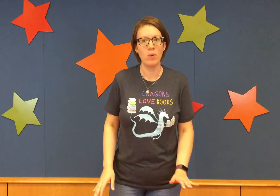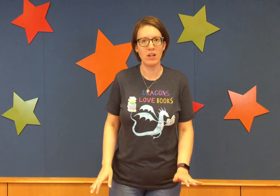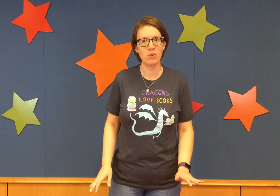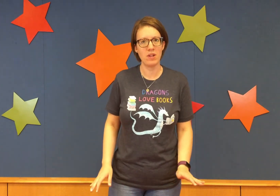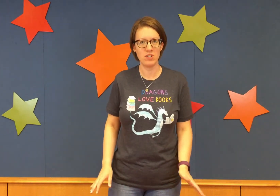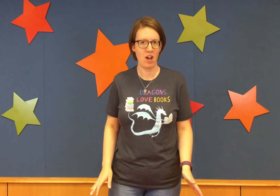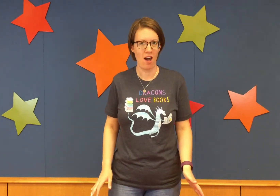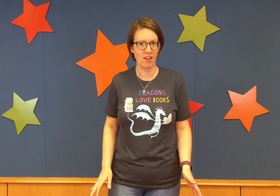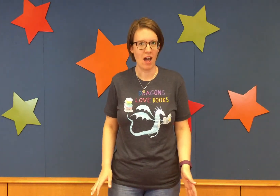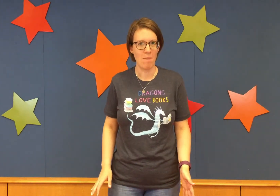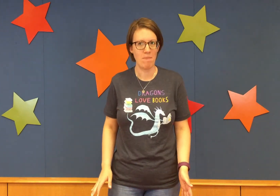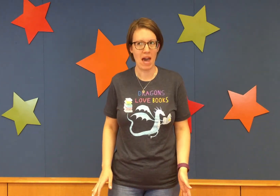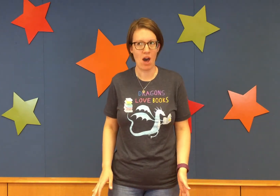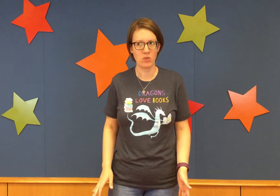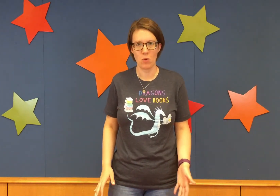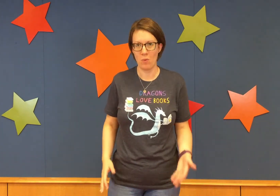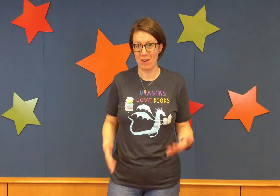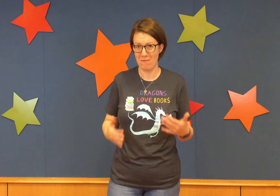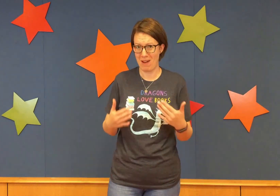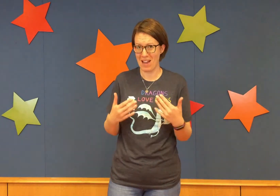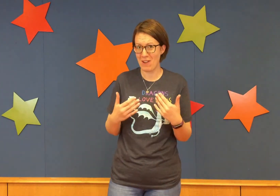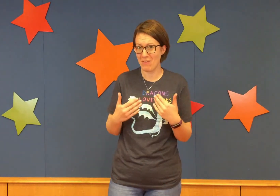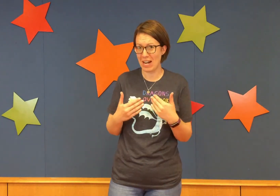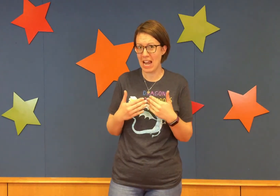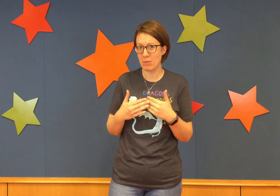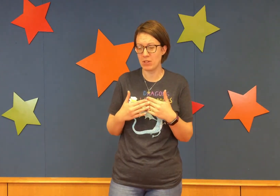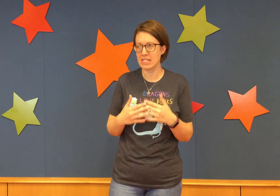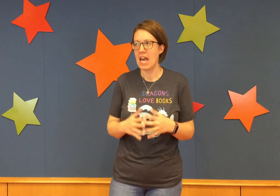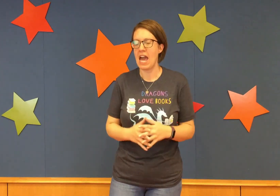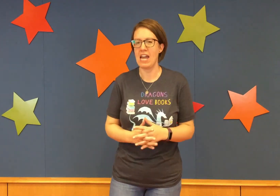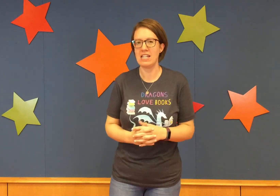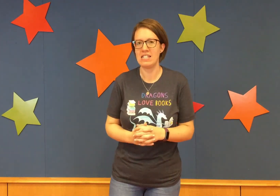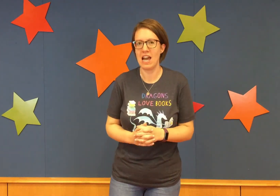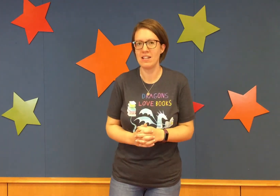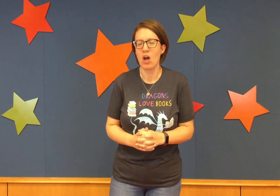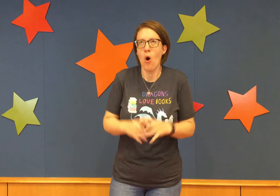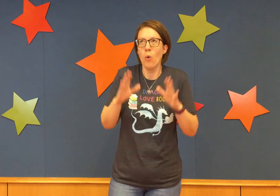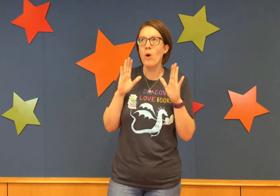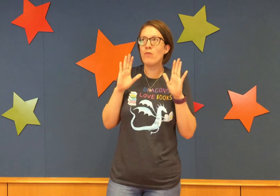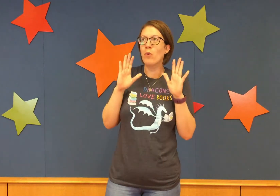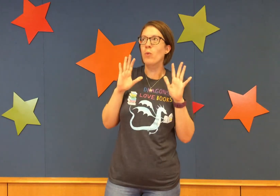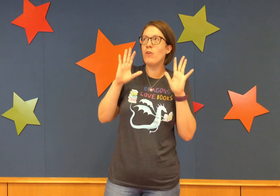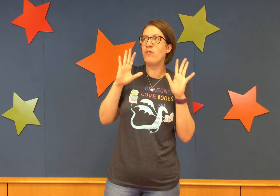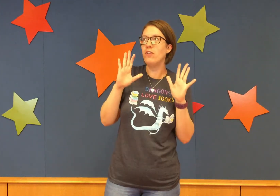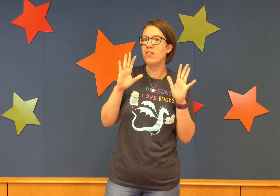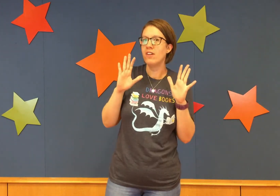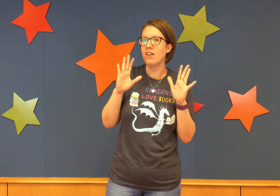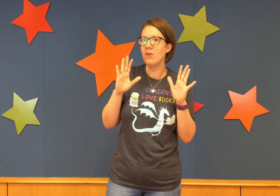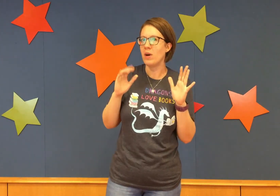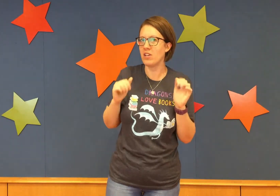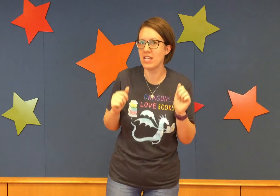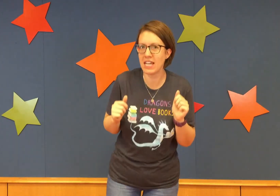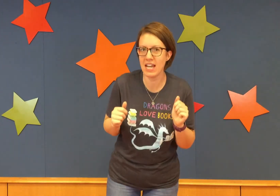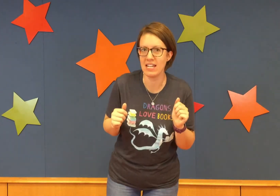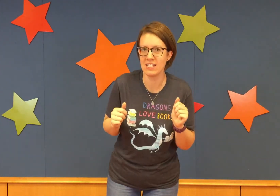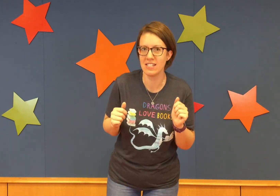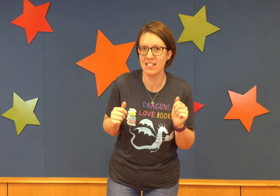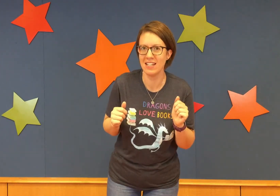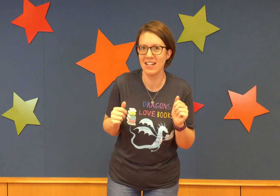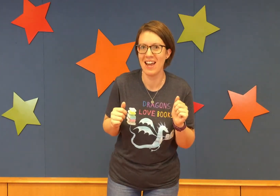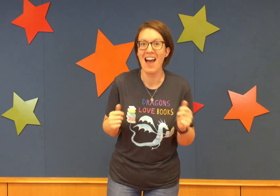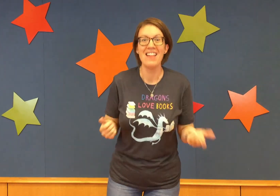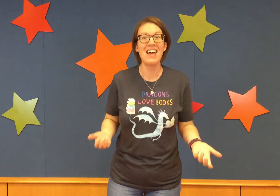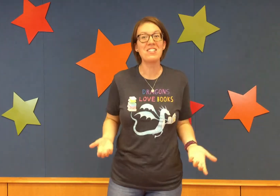Today we are going to talk about one of my favorite animals, and it says woof woof. What do you think it